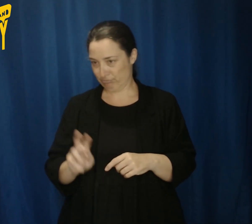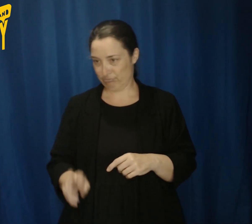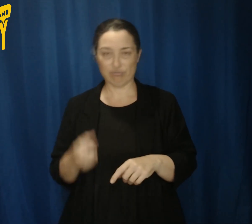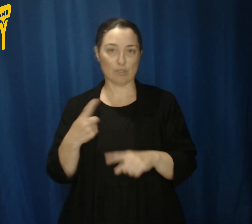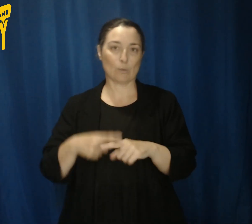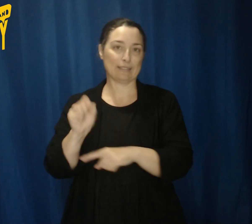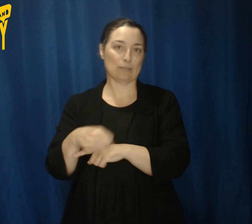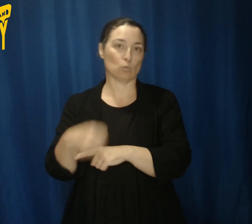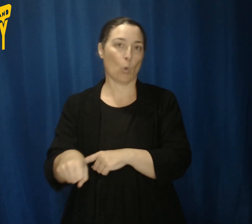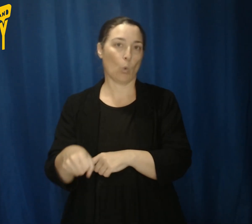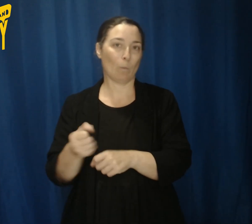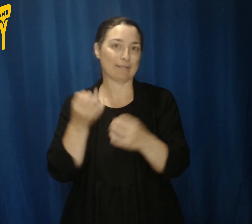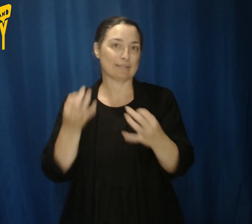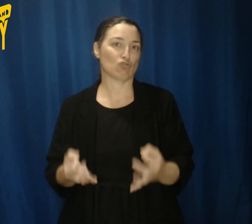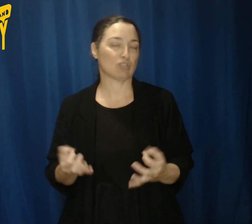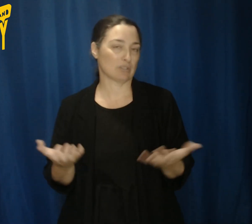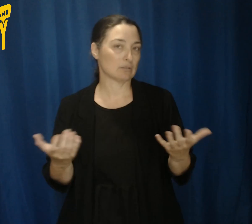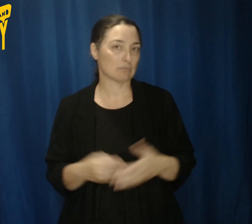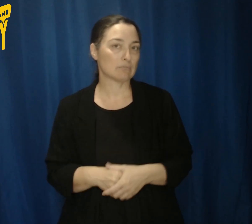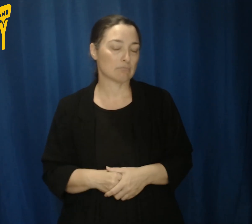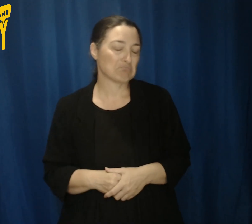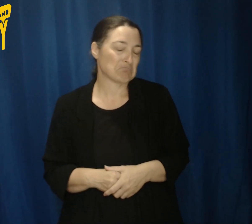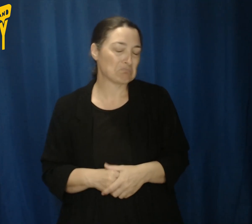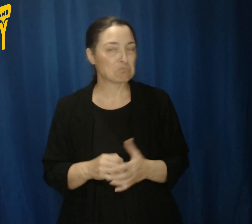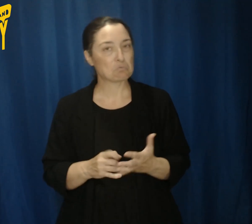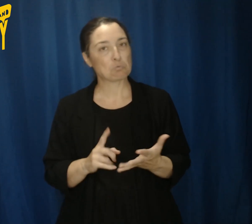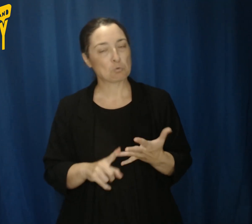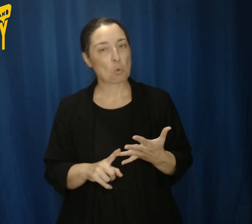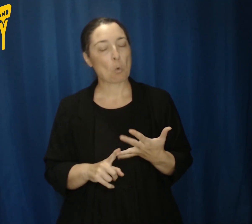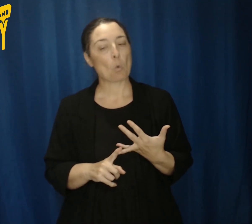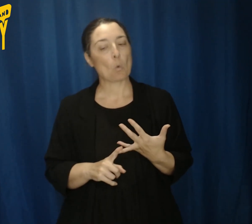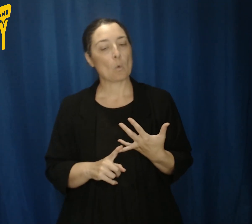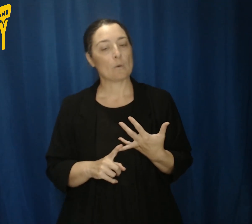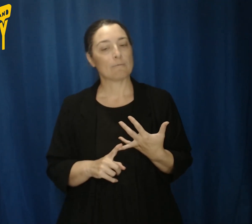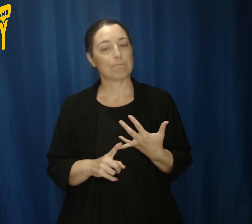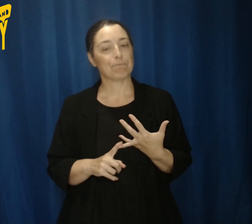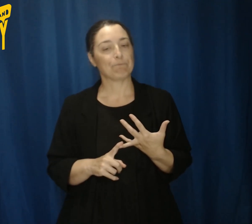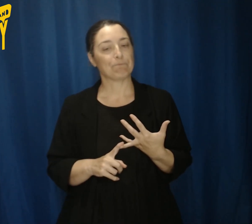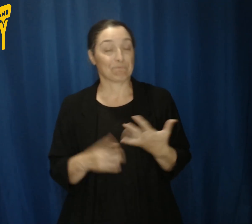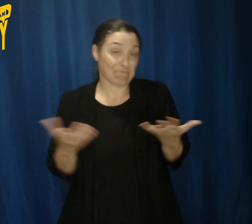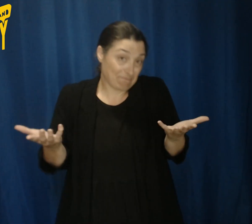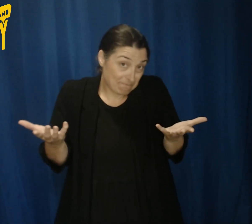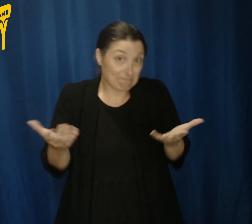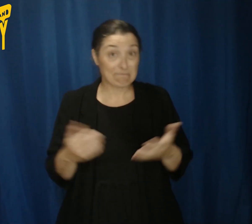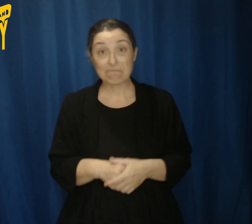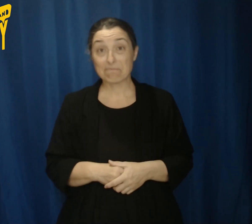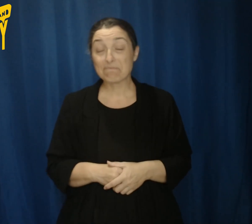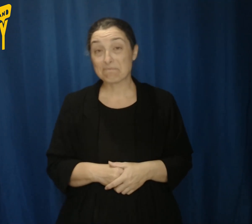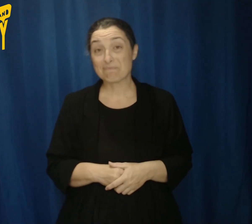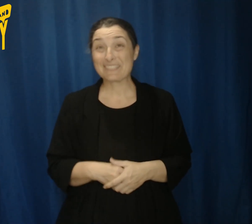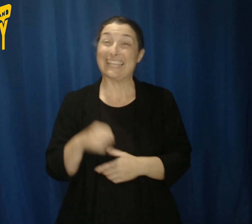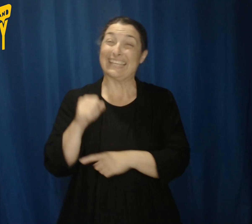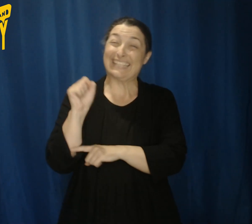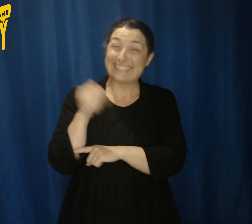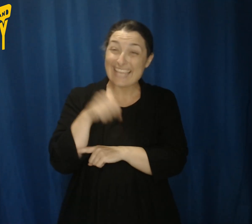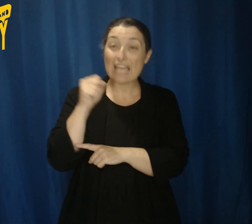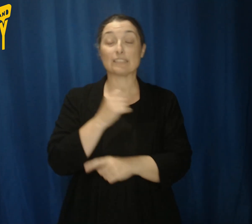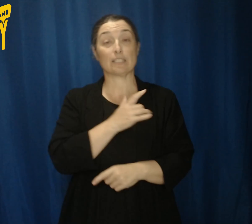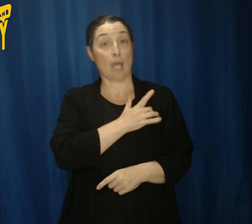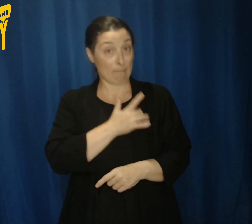you know, like reasonably quickly. Yeah. So that's my thing. So yes, there's the emotional thing, but even if I